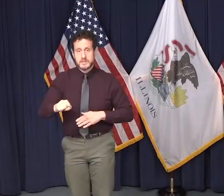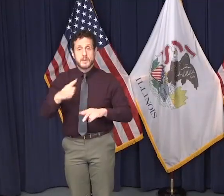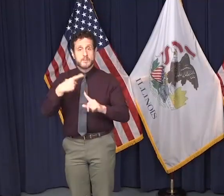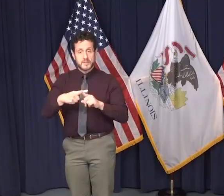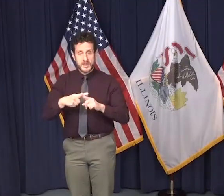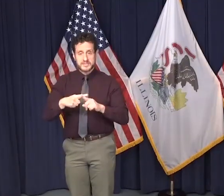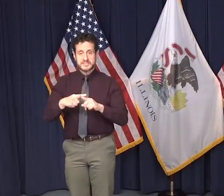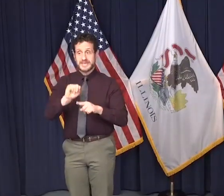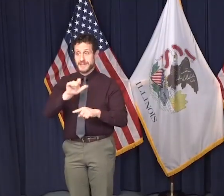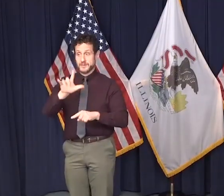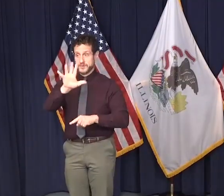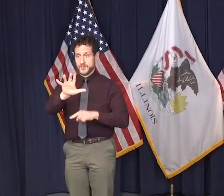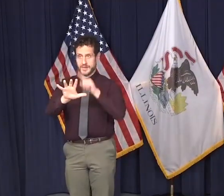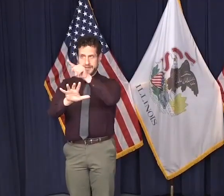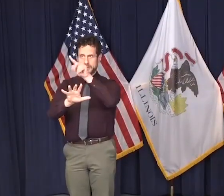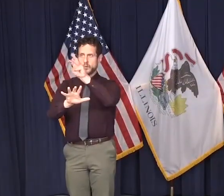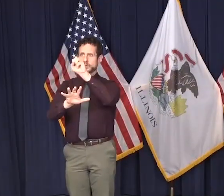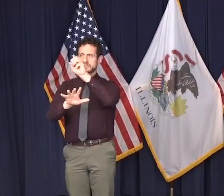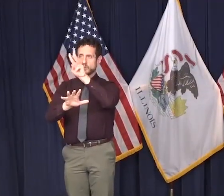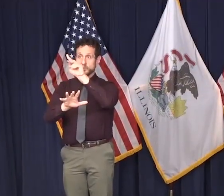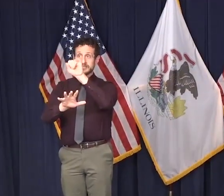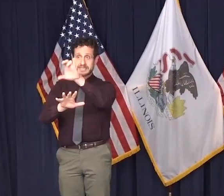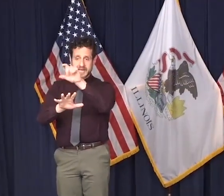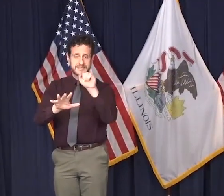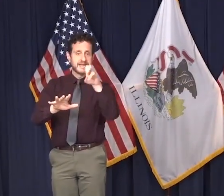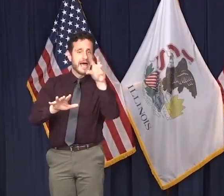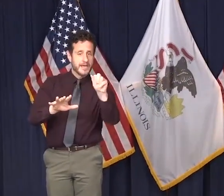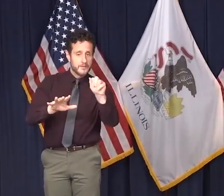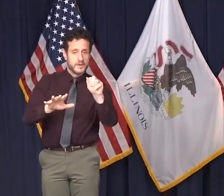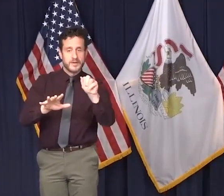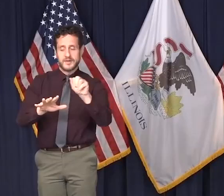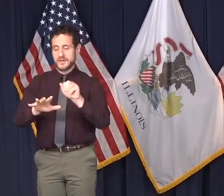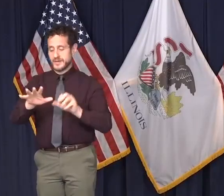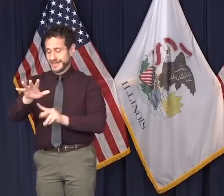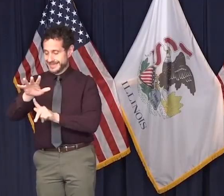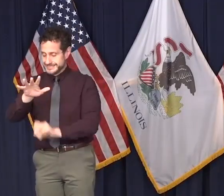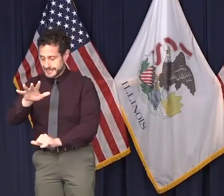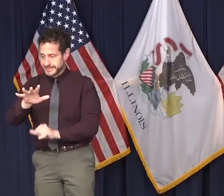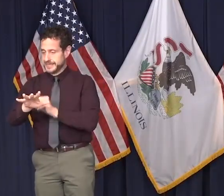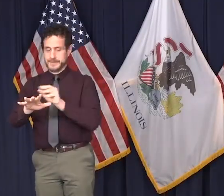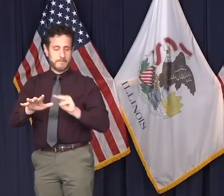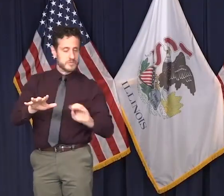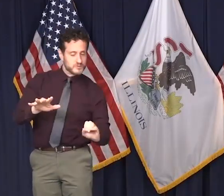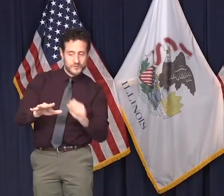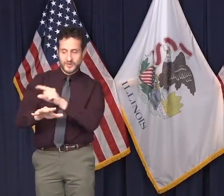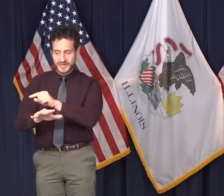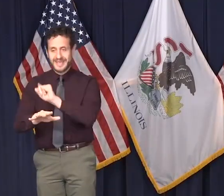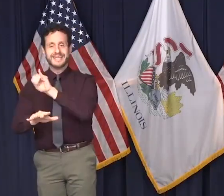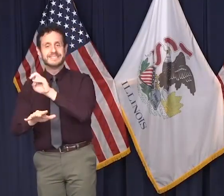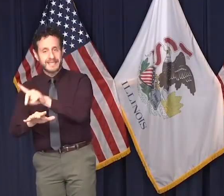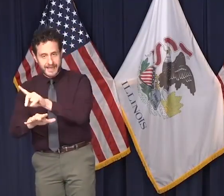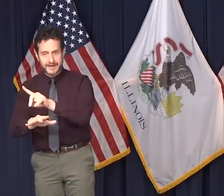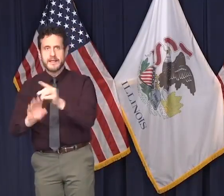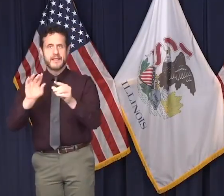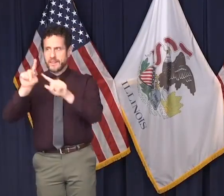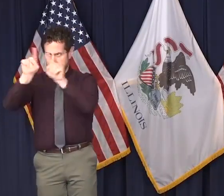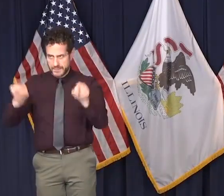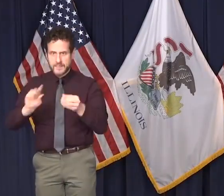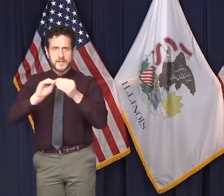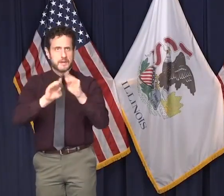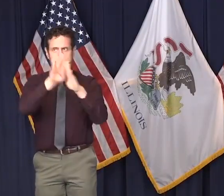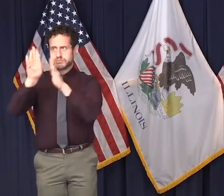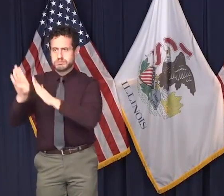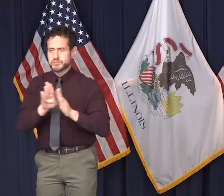Kentucky, and Wisconsin. Illinois' careful reopening and conscientious people who